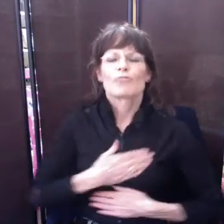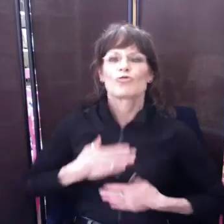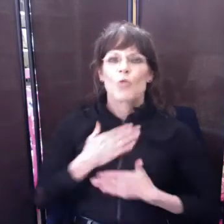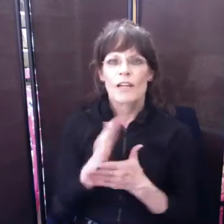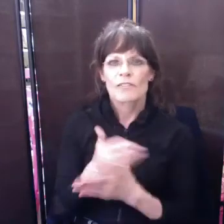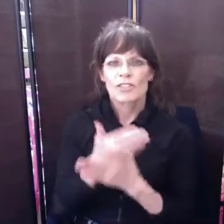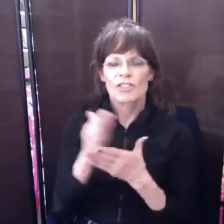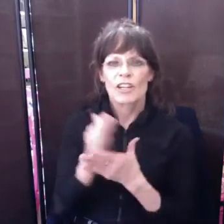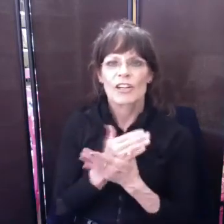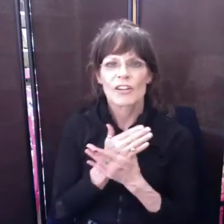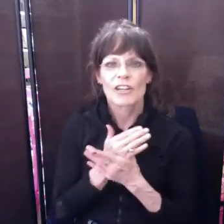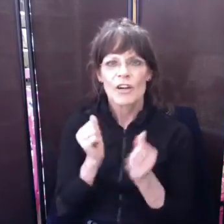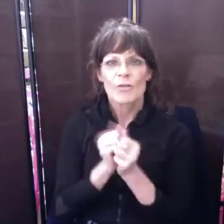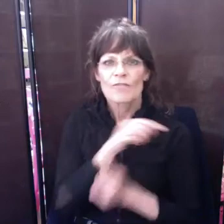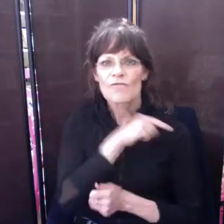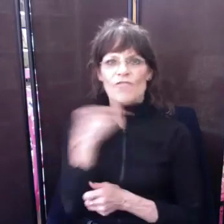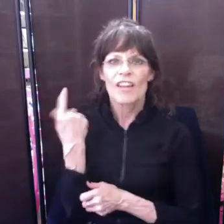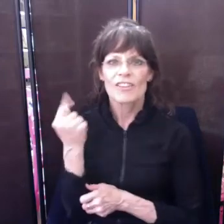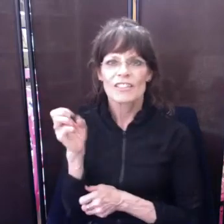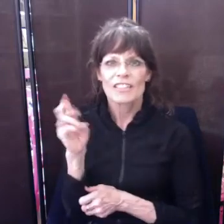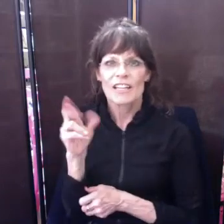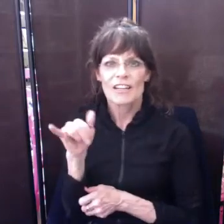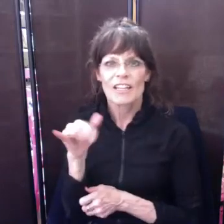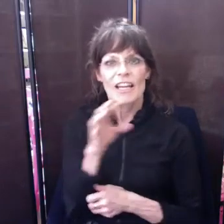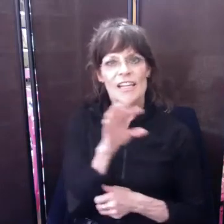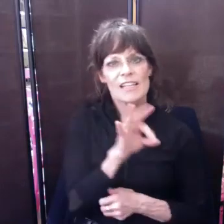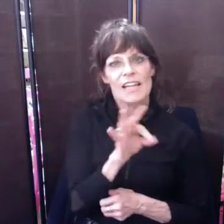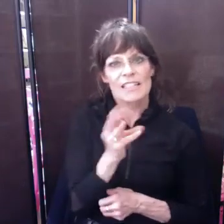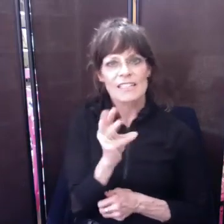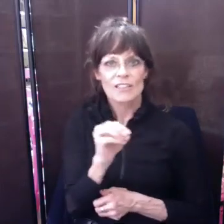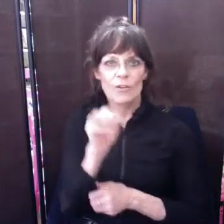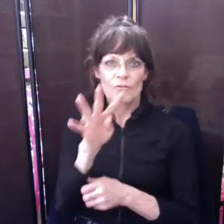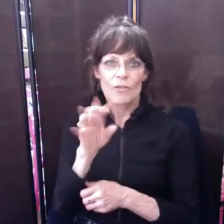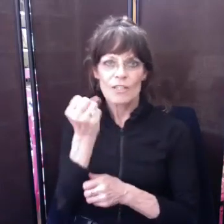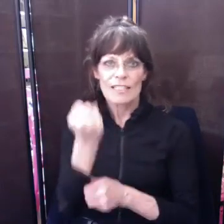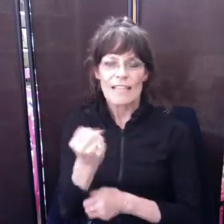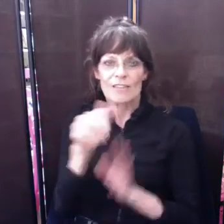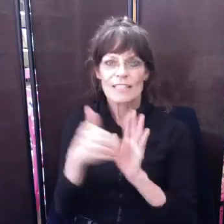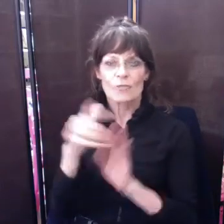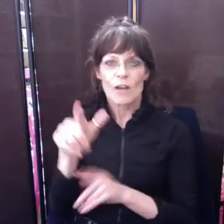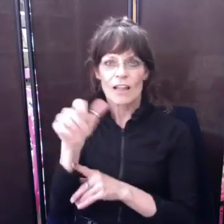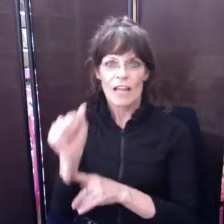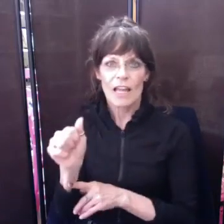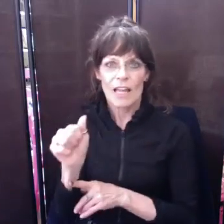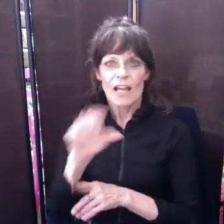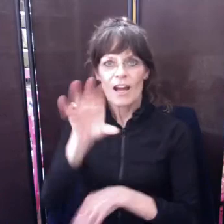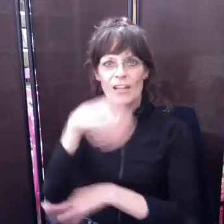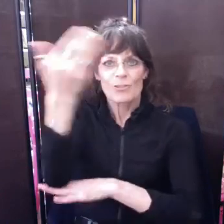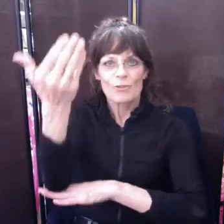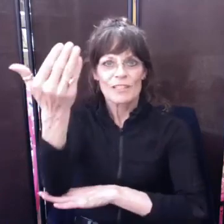with Father Terry at 9604 in South Central LA on a Christmas Eve. And Terry closed